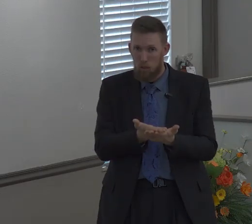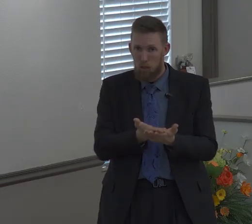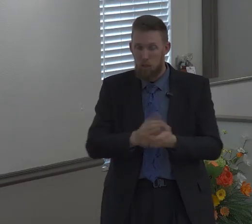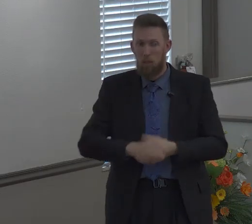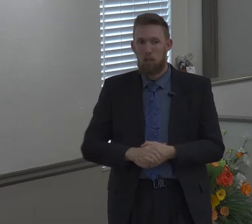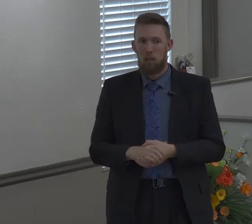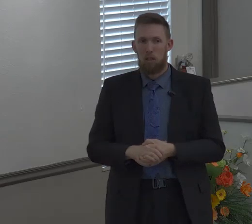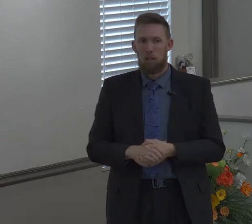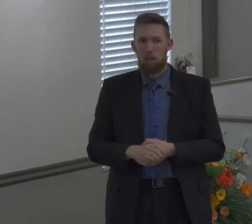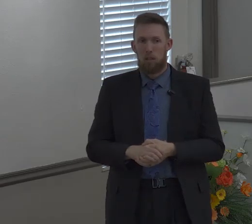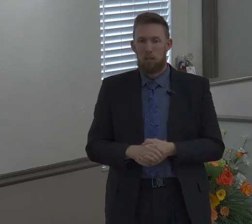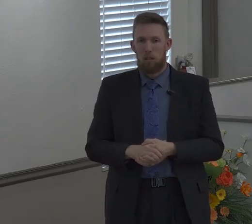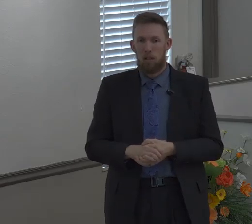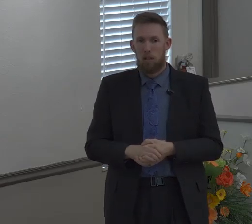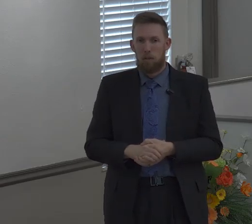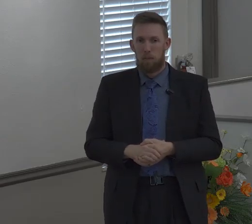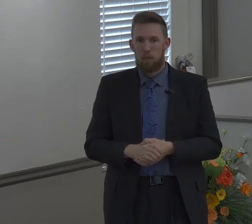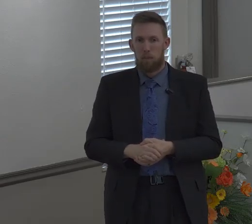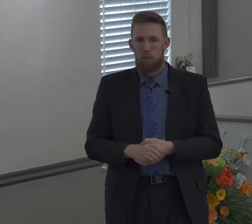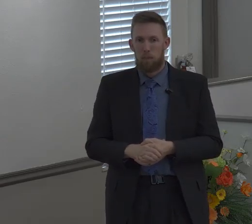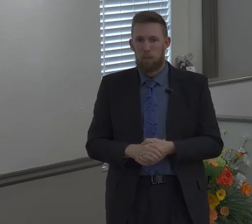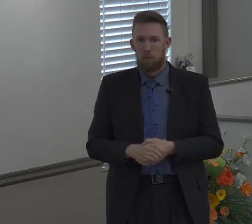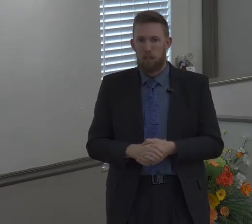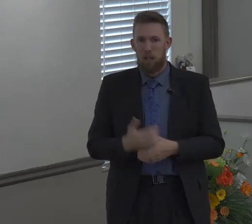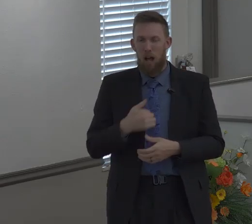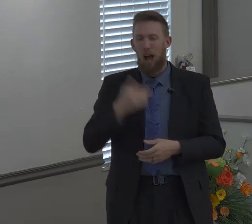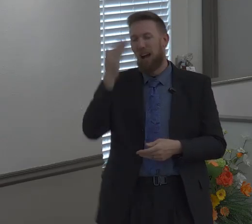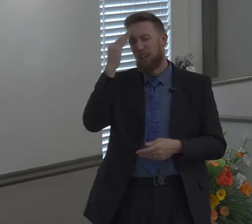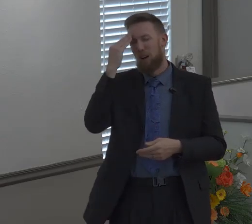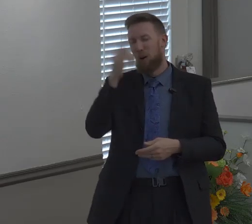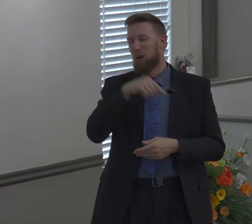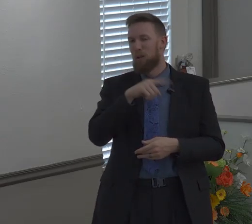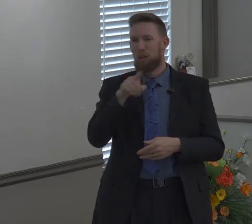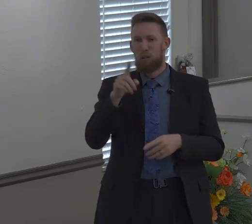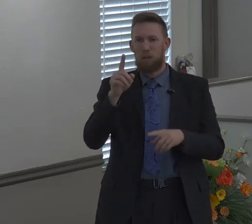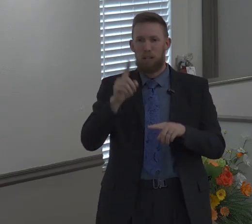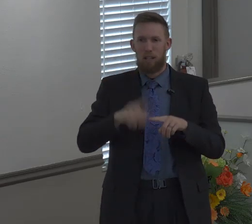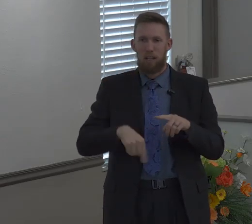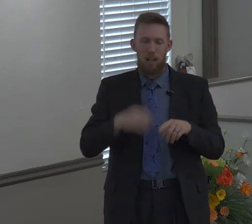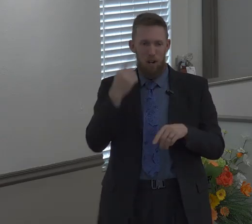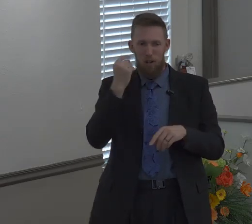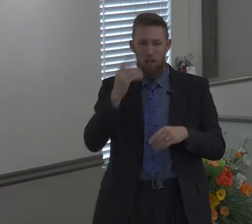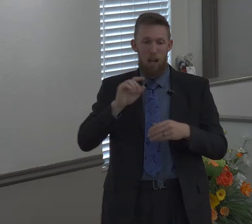I know. You can't hardly handle the fact that the pastor of this church is so handsome.